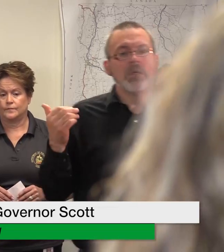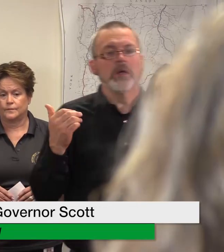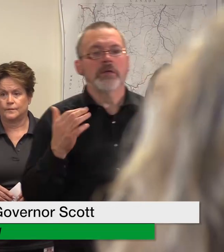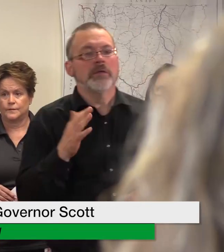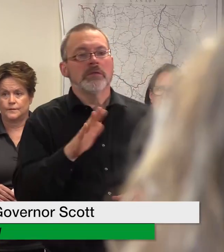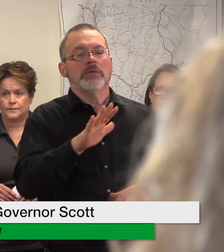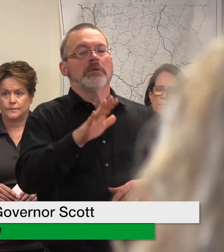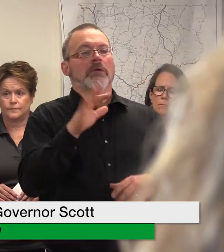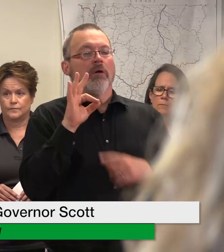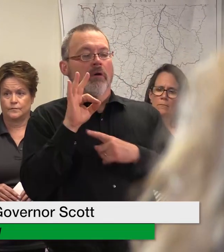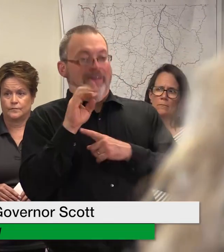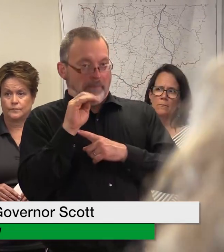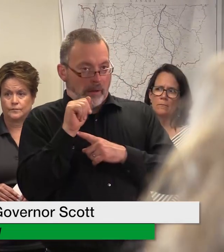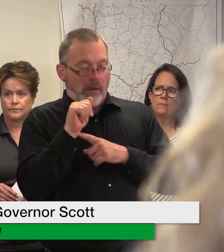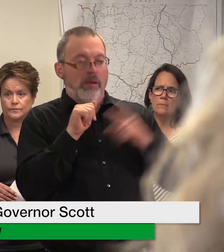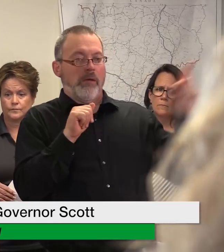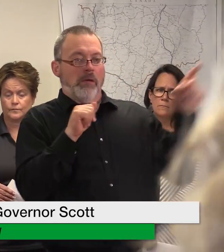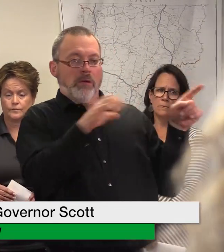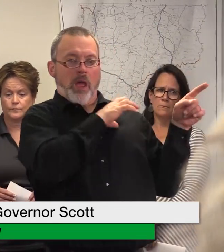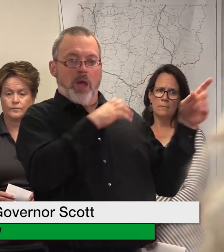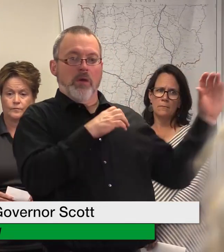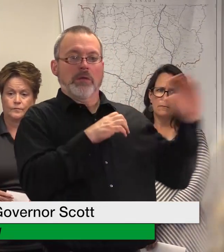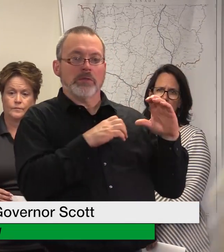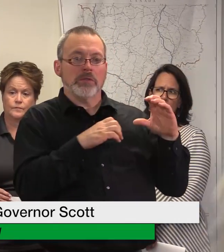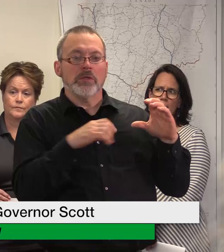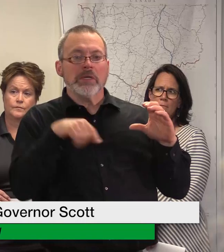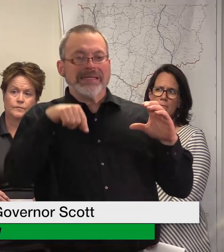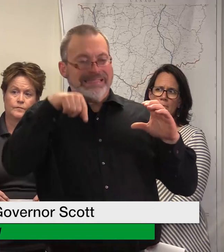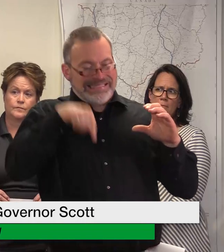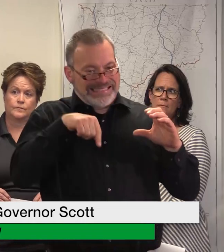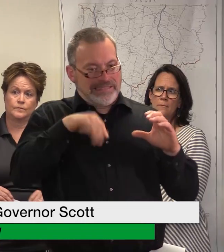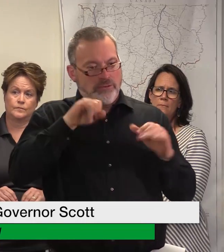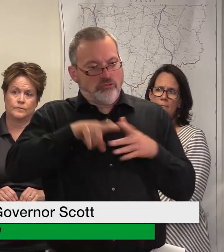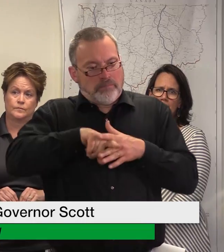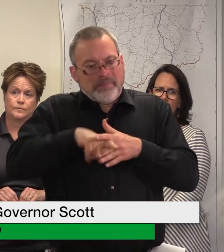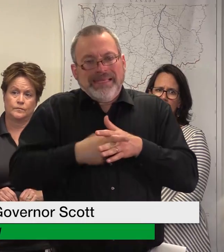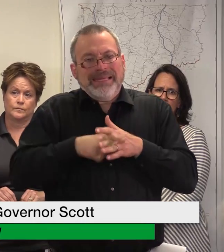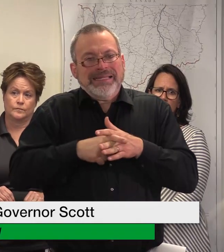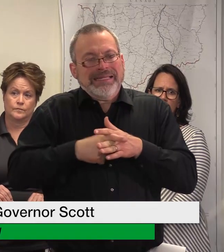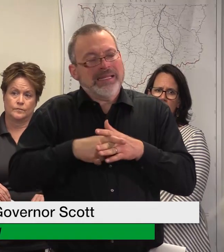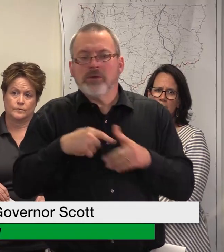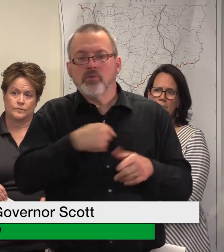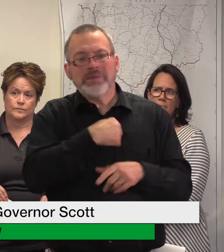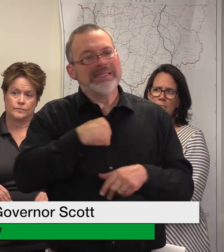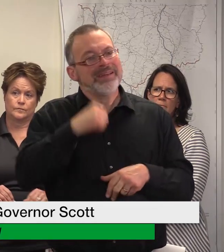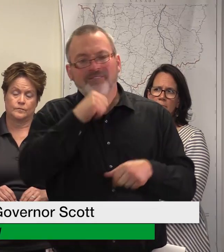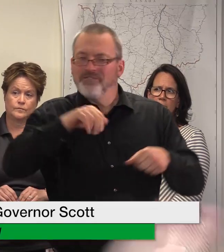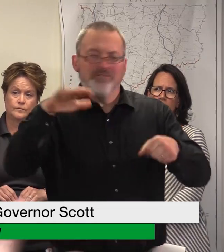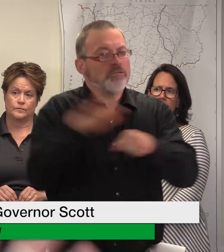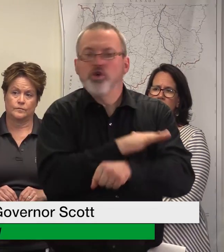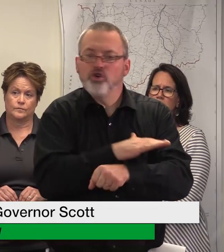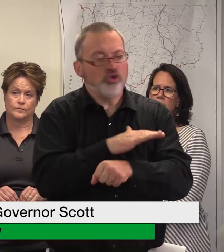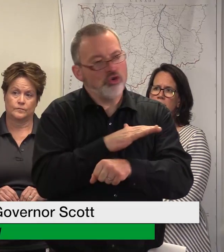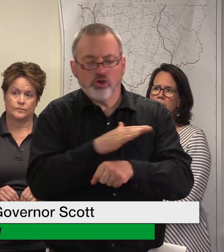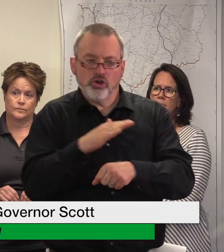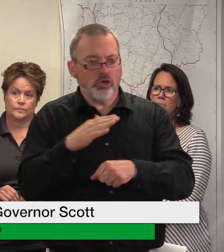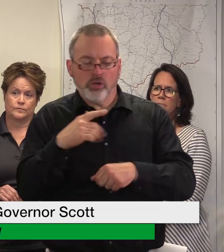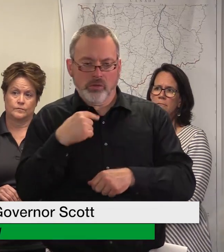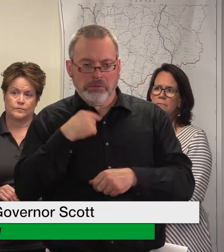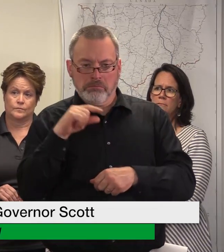people to kickstart their recovery after the disaster, right? But if the federal